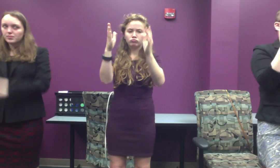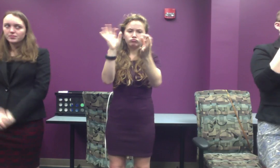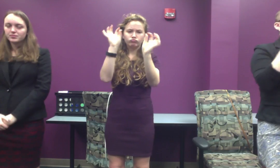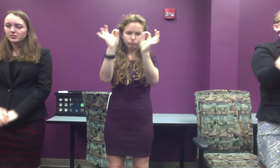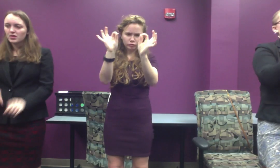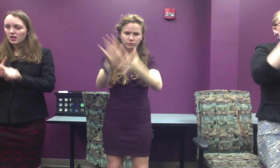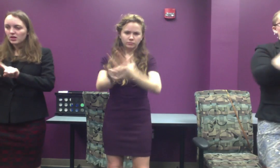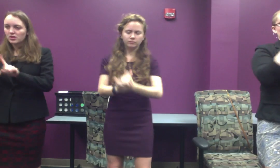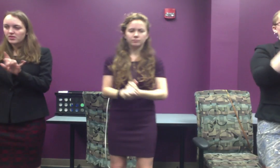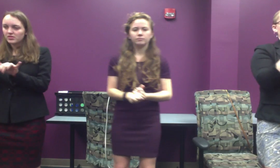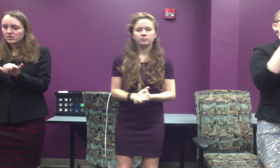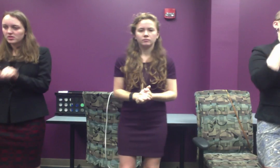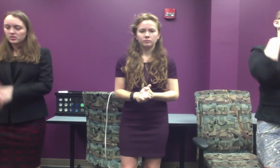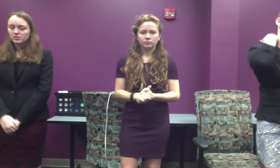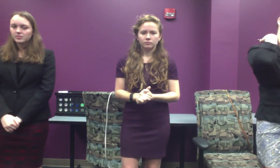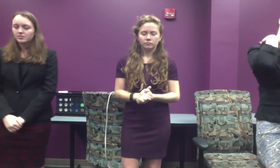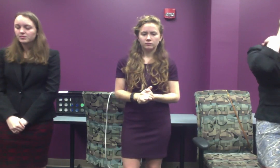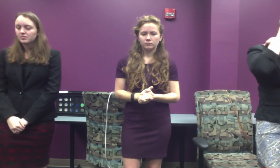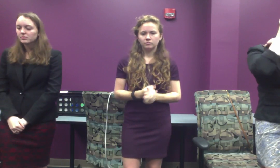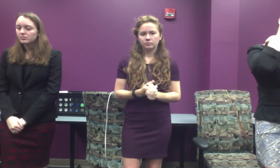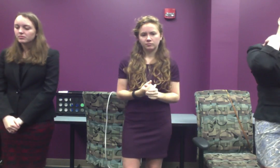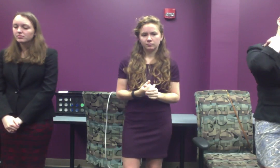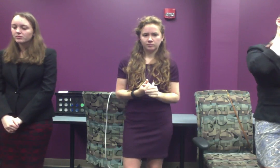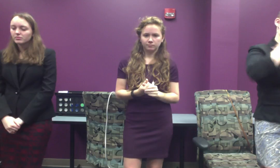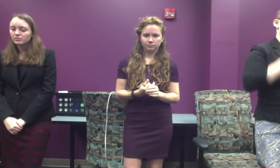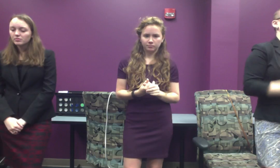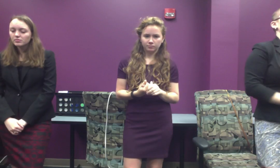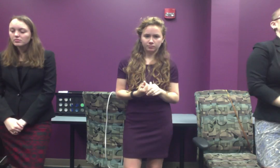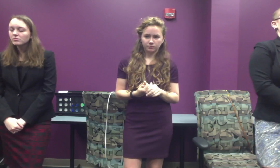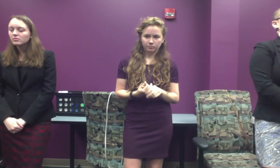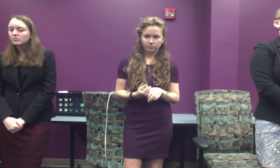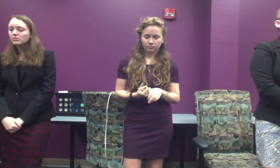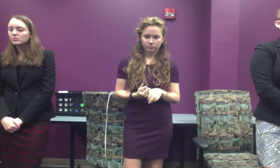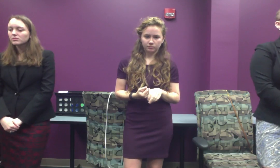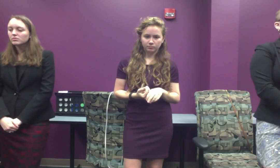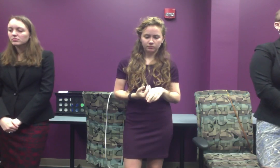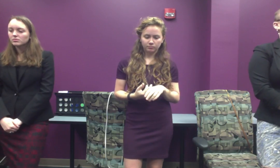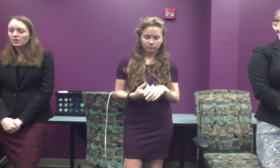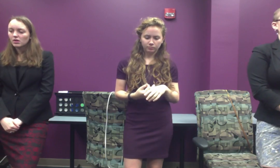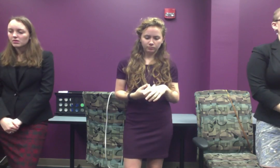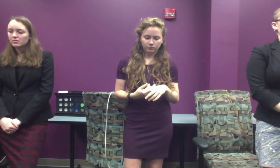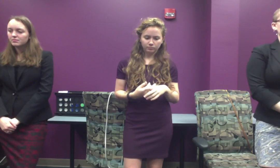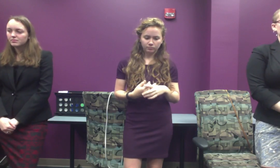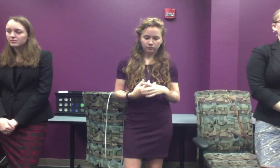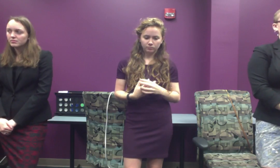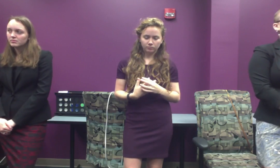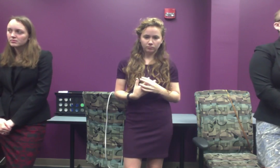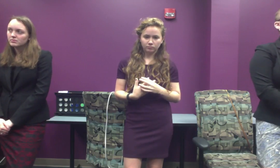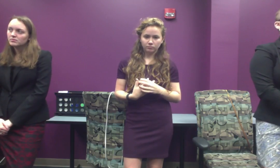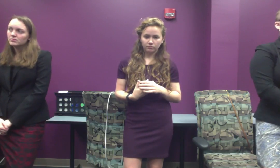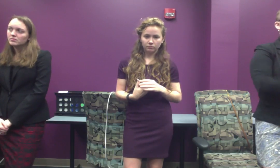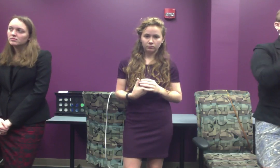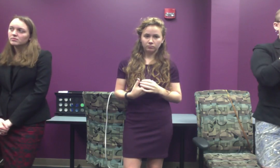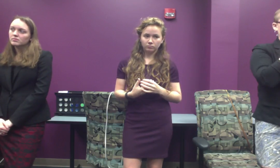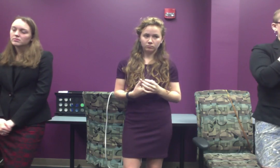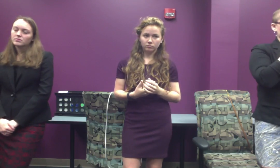Once that is done, the pages are printed up and they're pasted onto a large sheet of paper that's the actual size of the